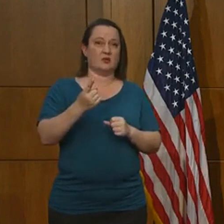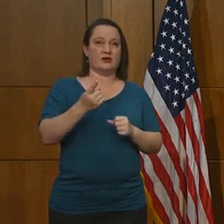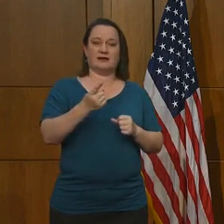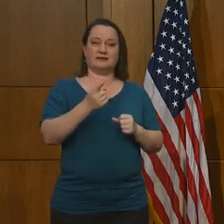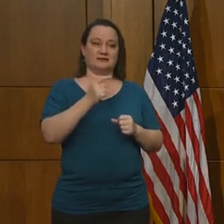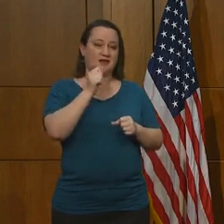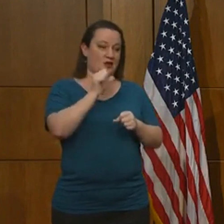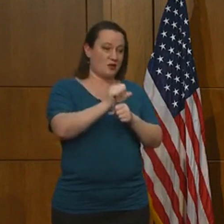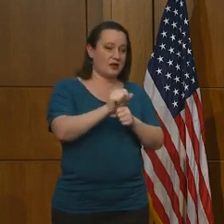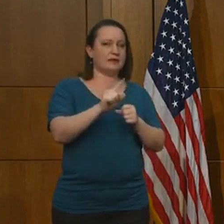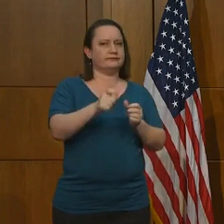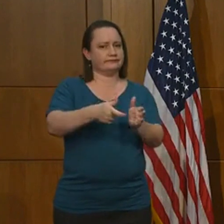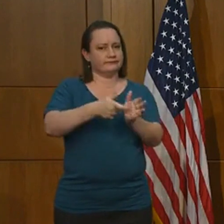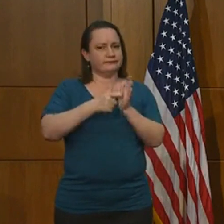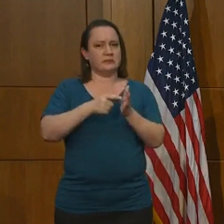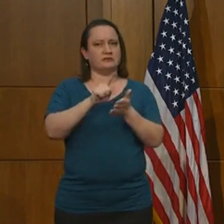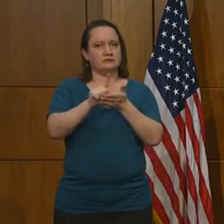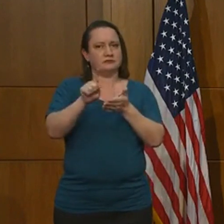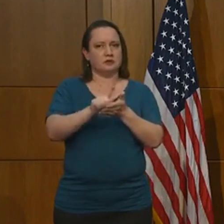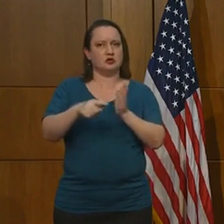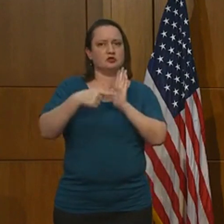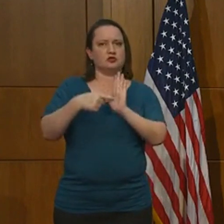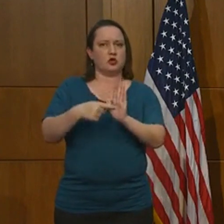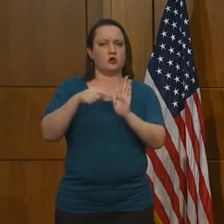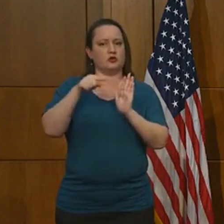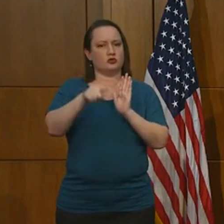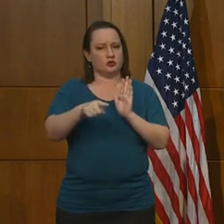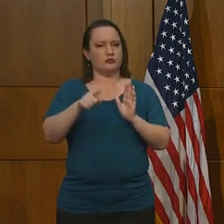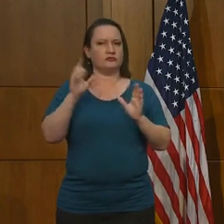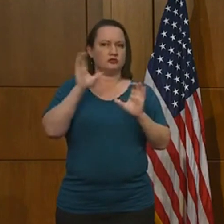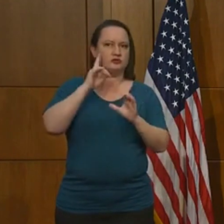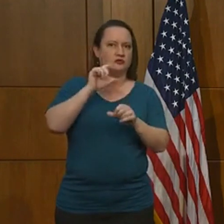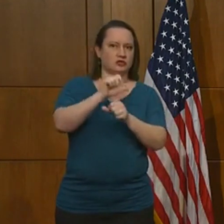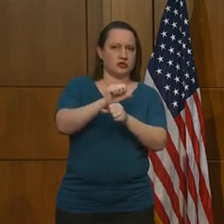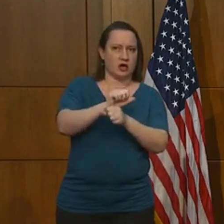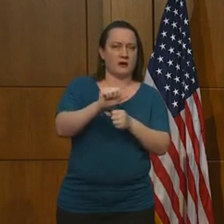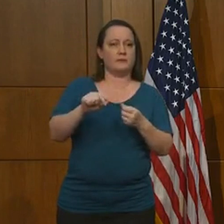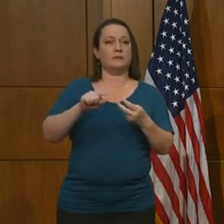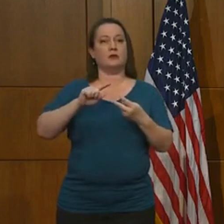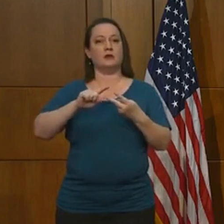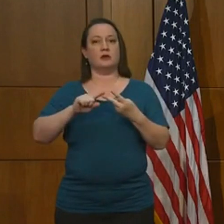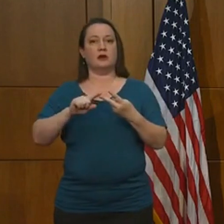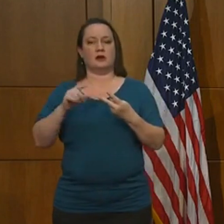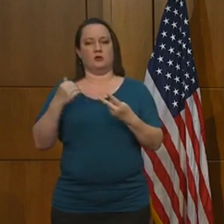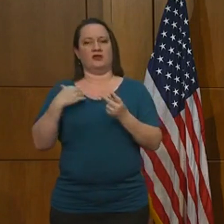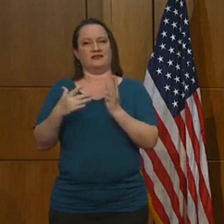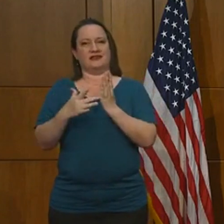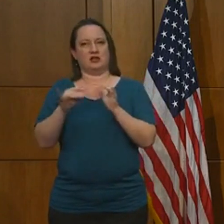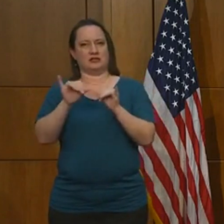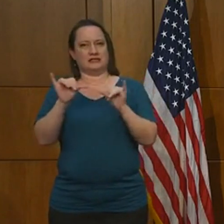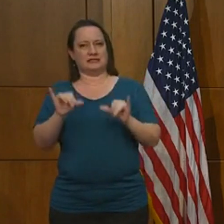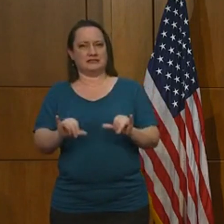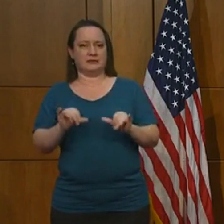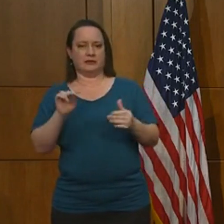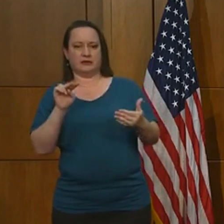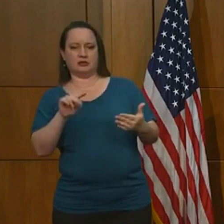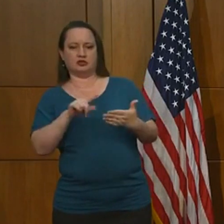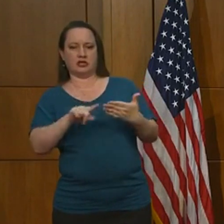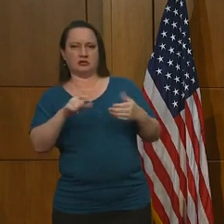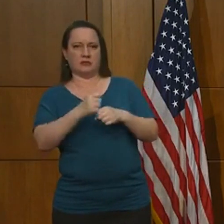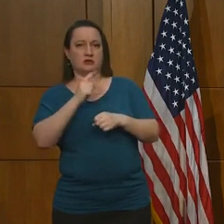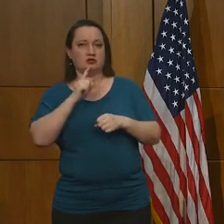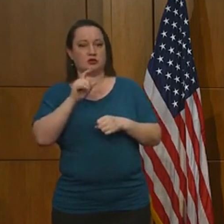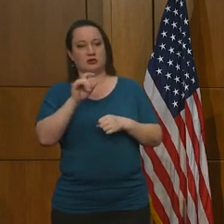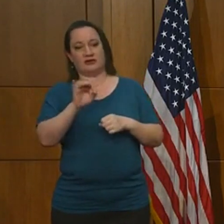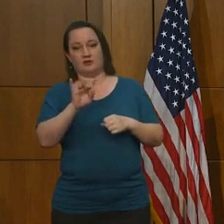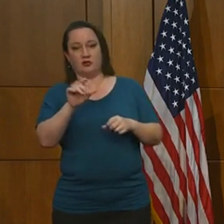are required to search for a job. And then we have a technology system that looks at when you've applied for a job, as well as if you're in training. That currently,